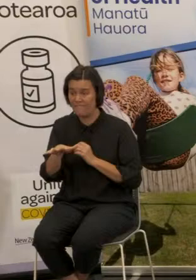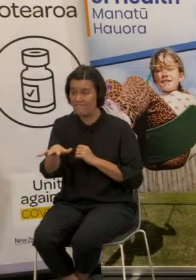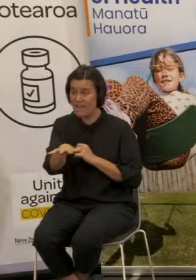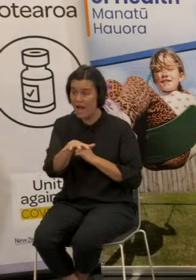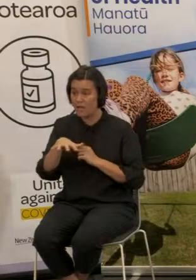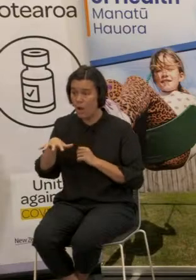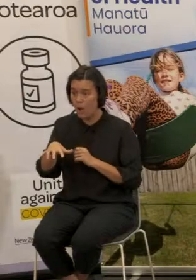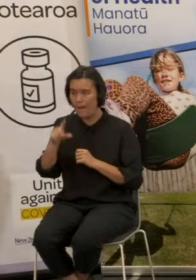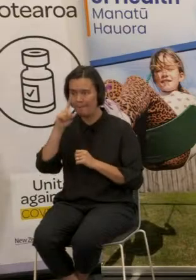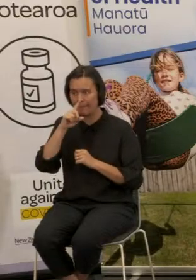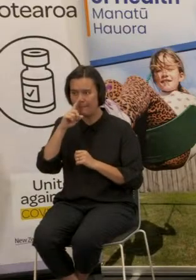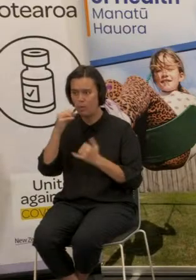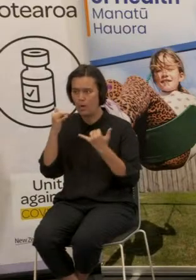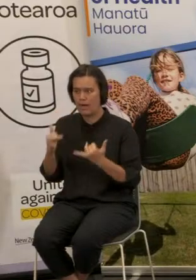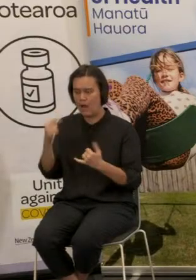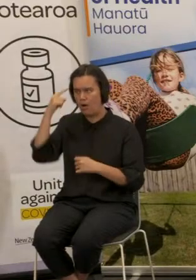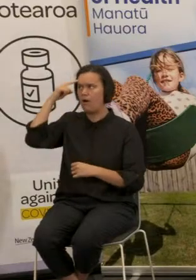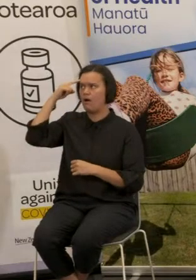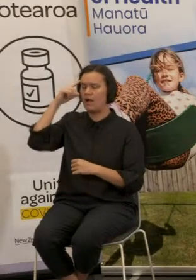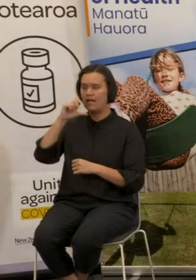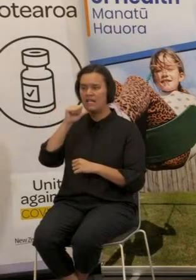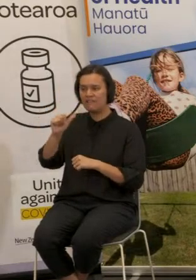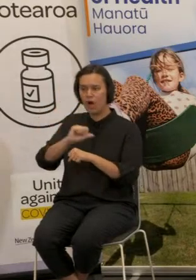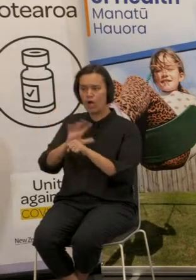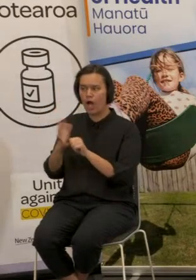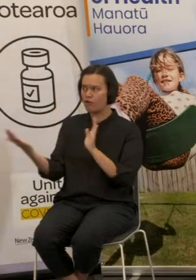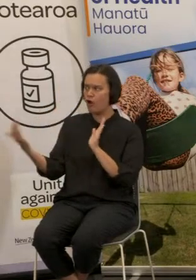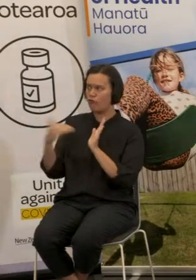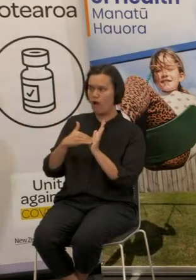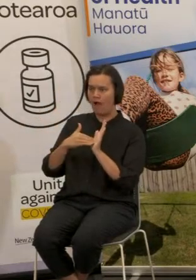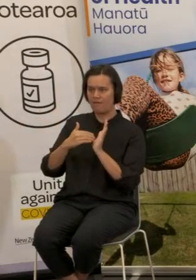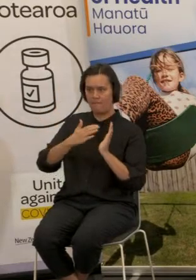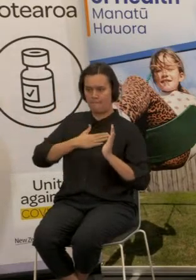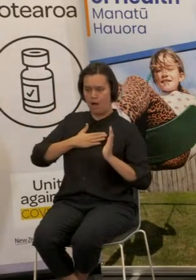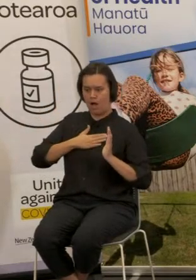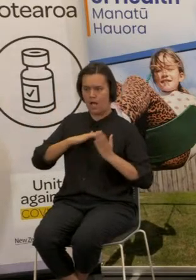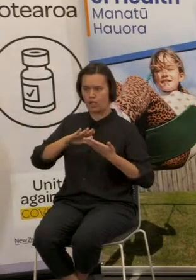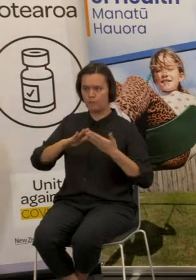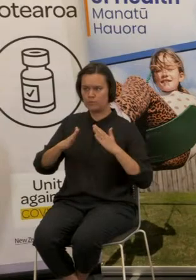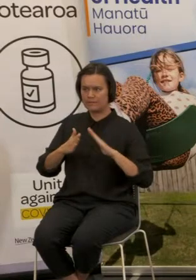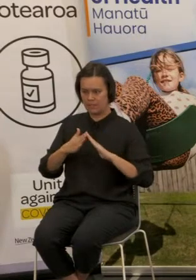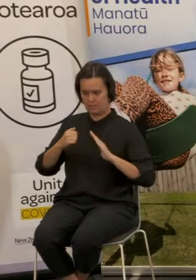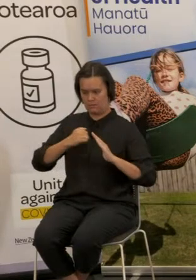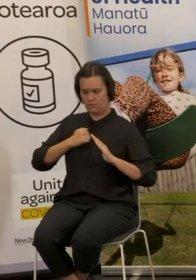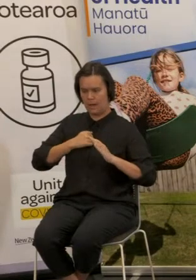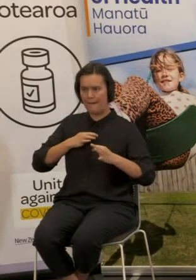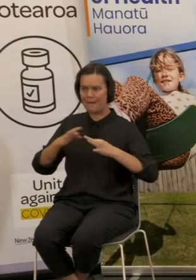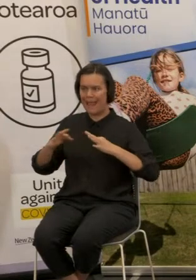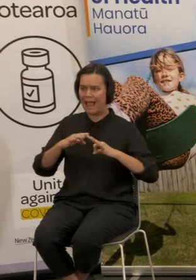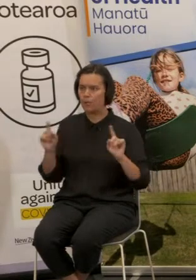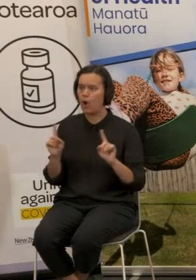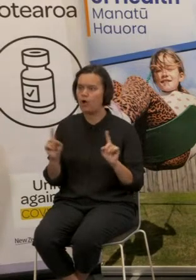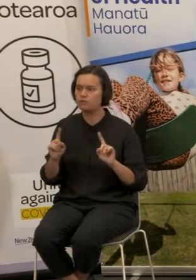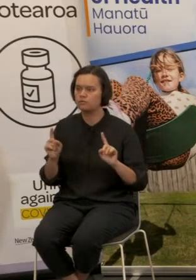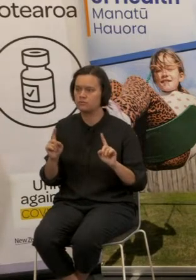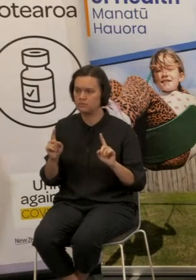in the community, when it's in my community, what should we do? And I guess the key message there has been, well, let's go